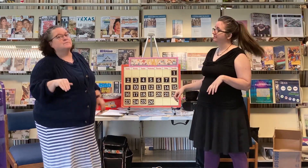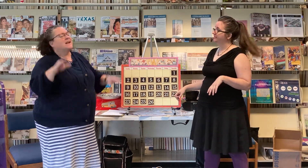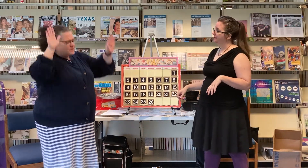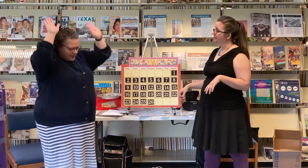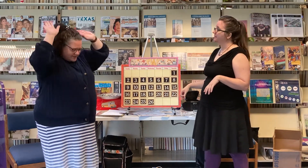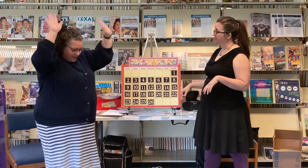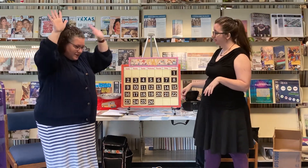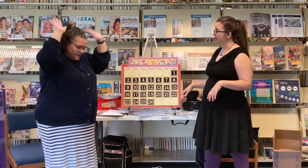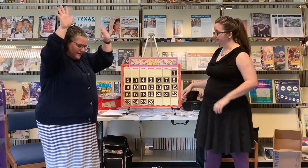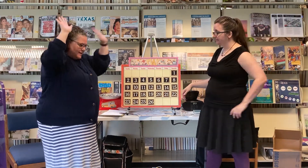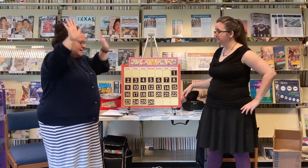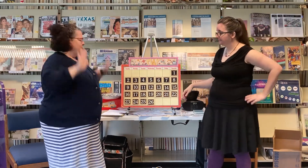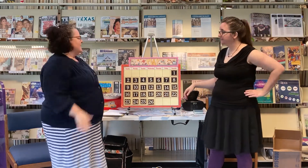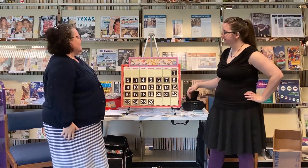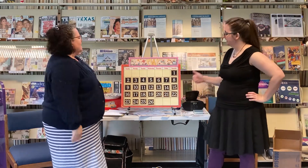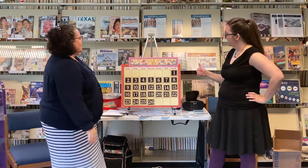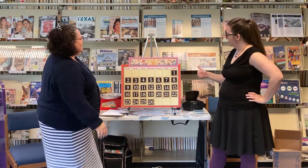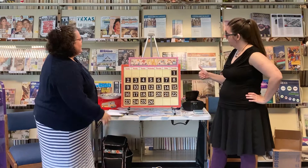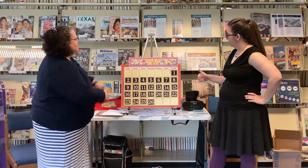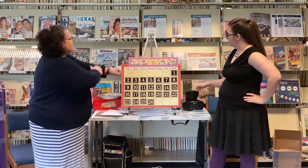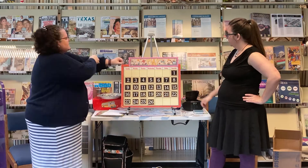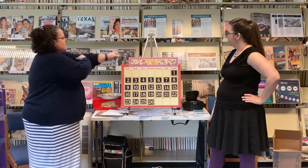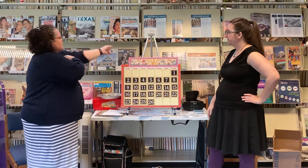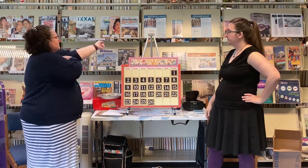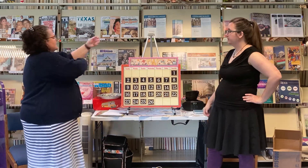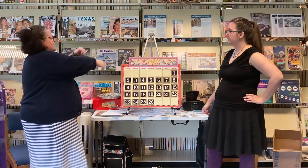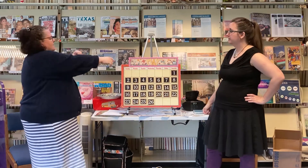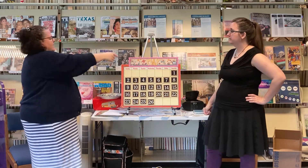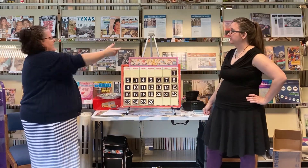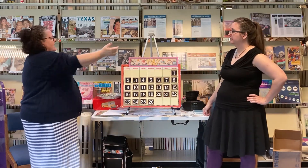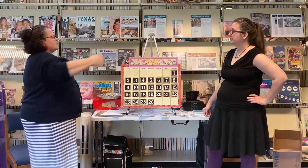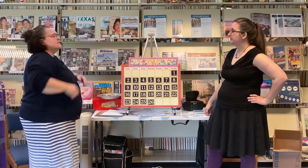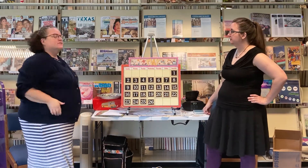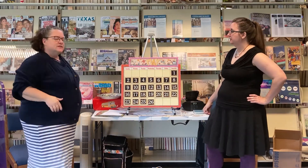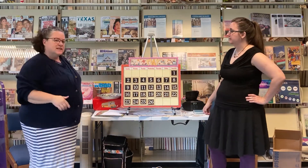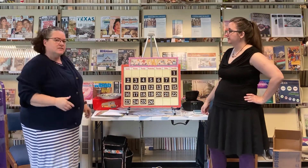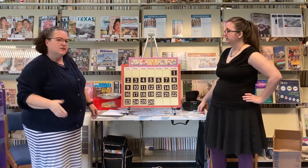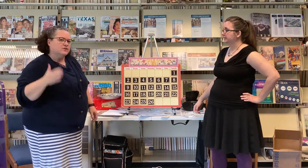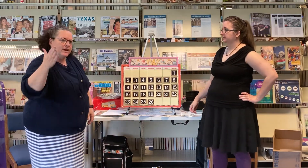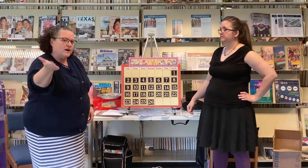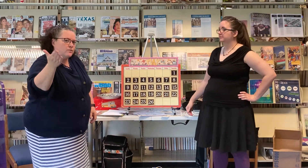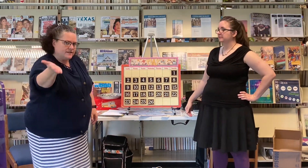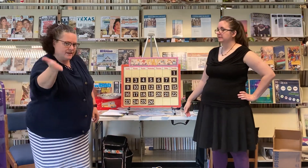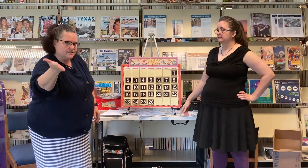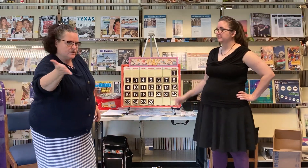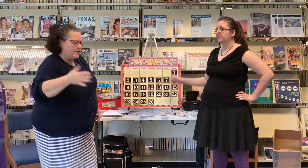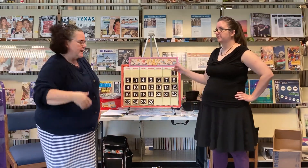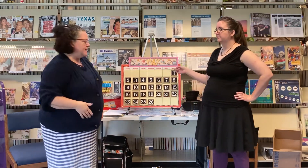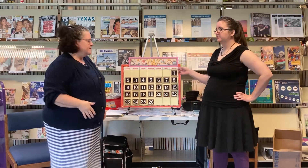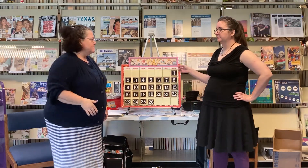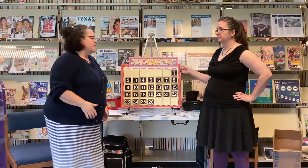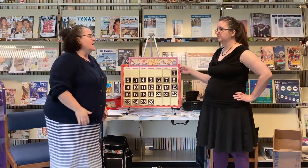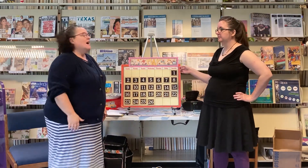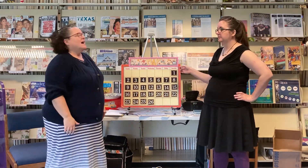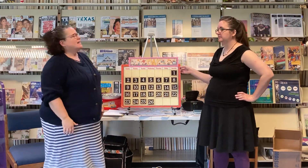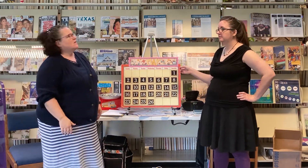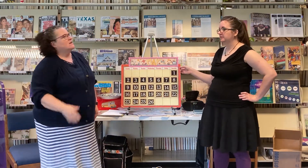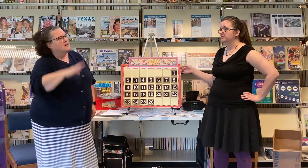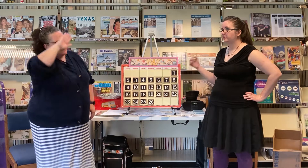but I do love summer. Yeah. All right. So, Miss Angela, let's see if we can count this. Friends out there, you count with us, okay? That's a lot of numbers, Miss Christie. I know. You think we